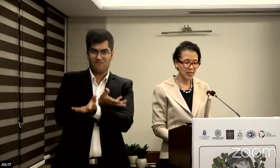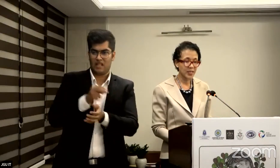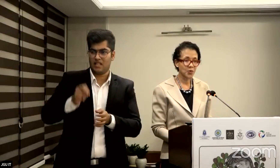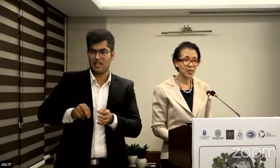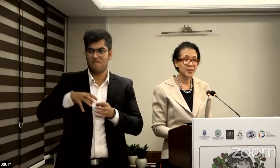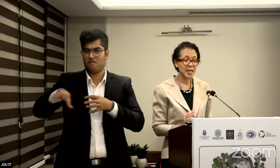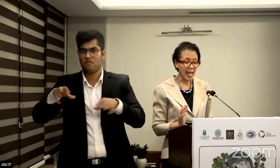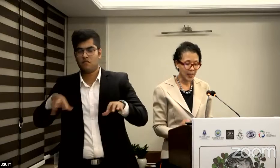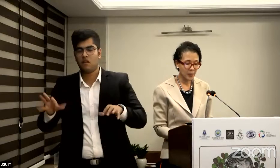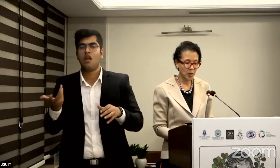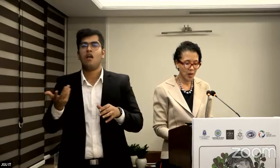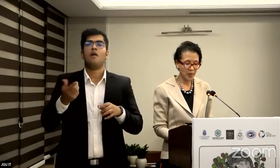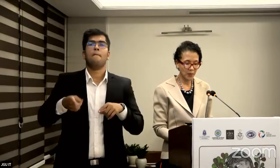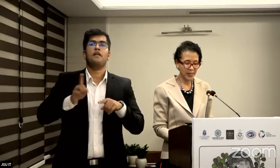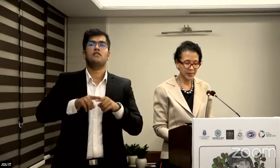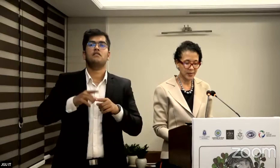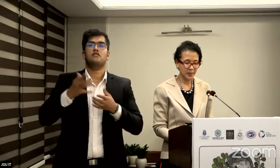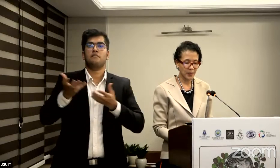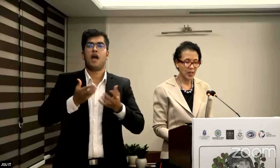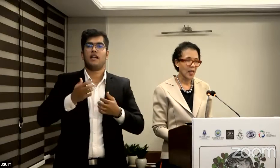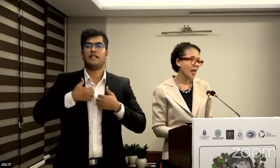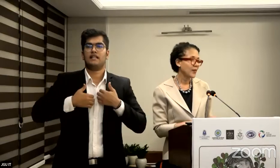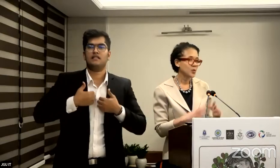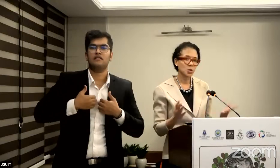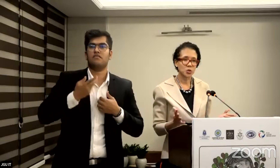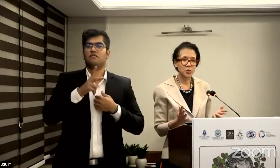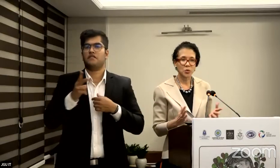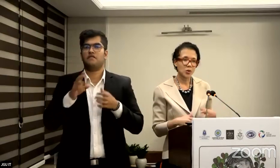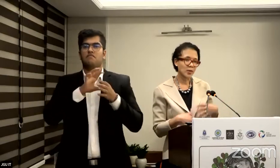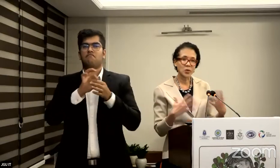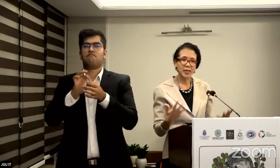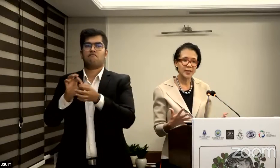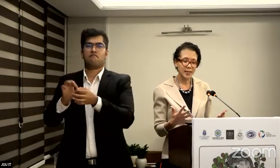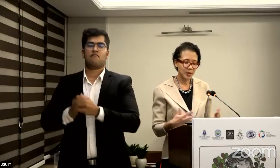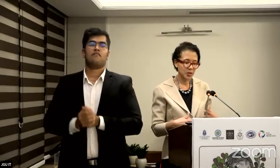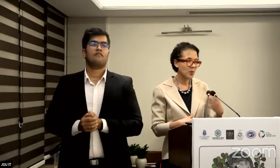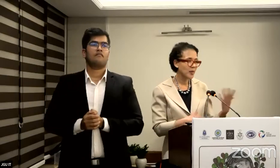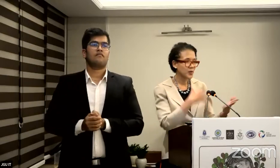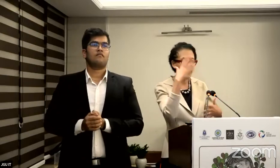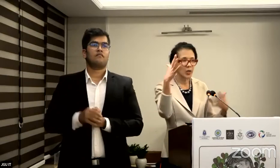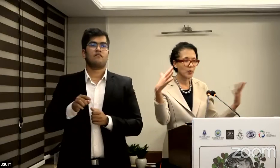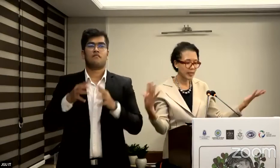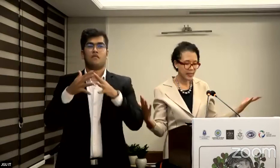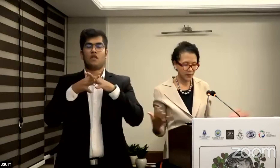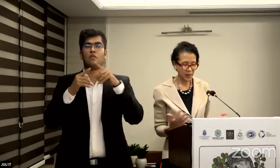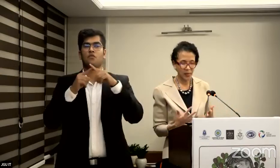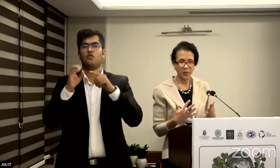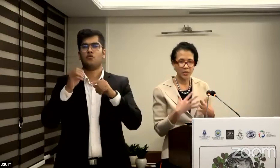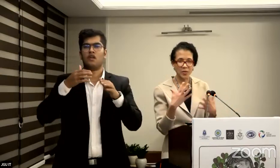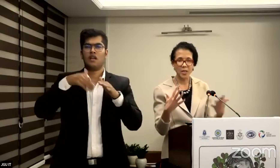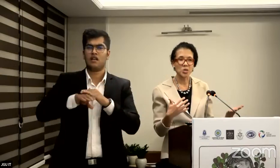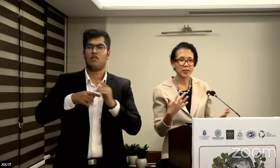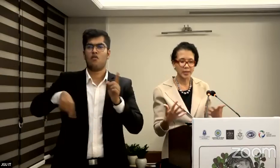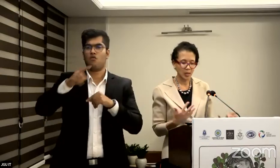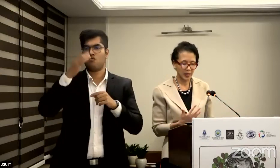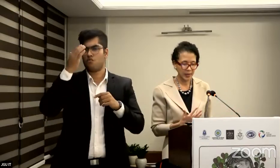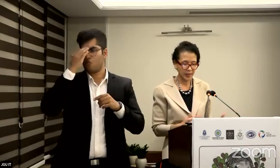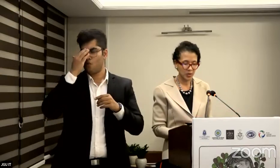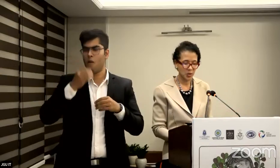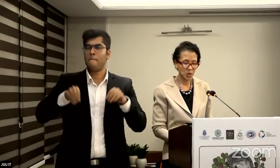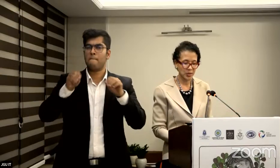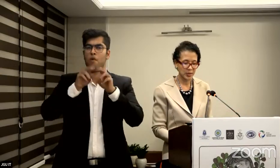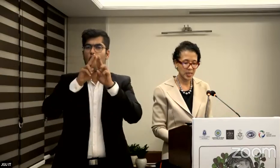of market interests and property rights. And this was true not only in the WTO, but as we know, many of the other international